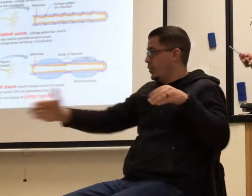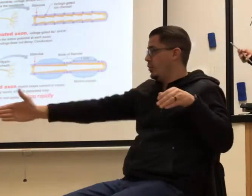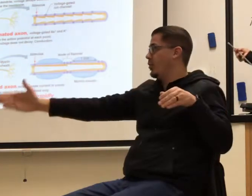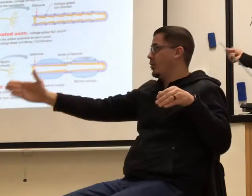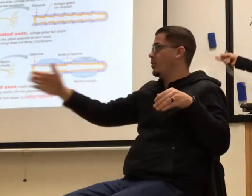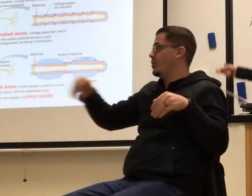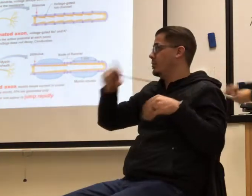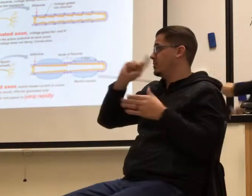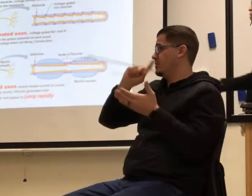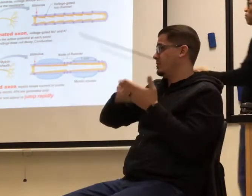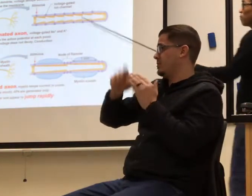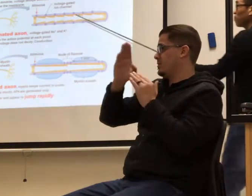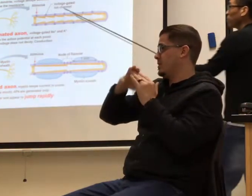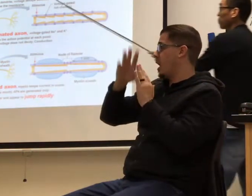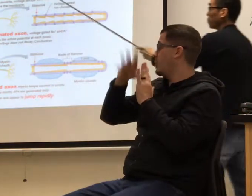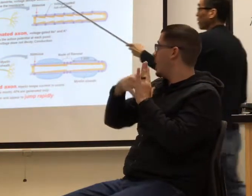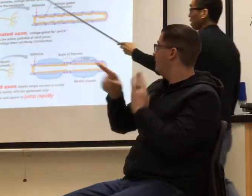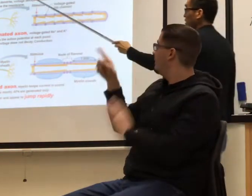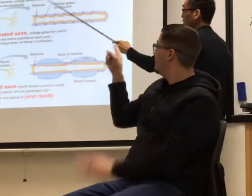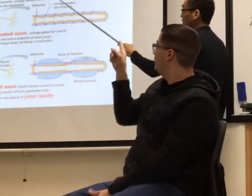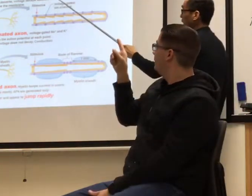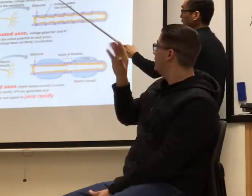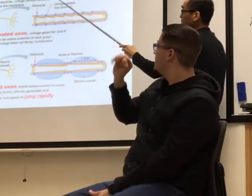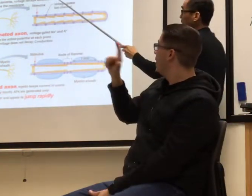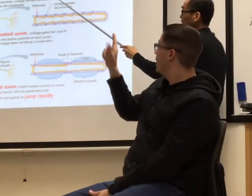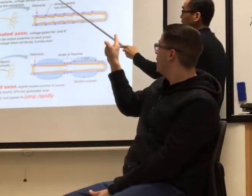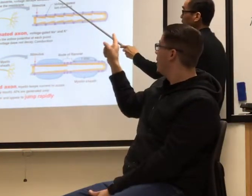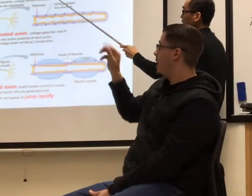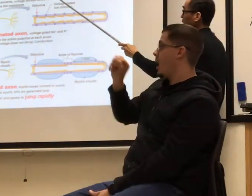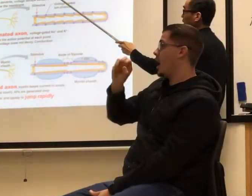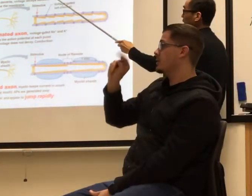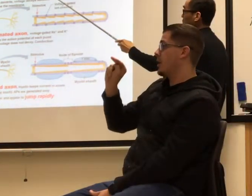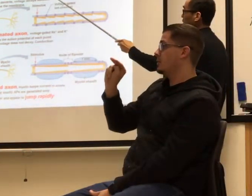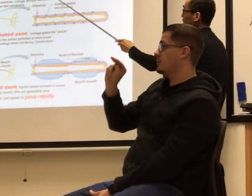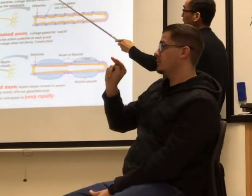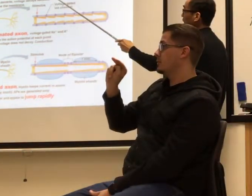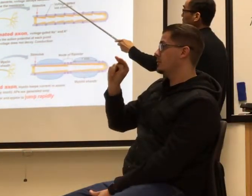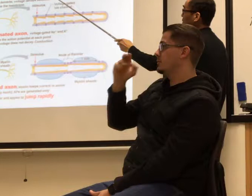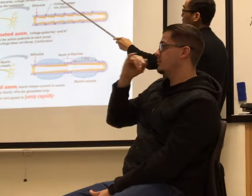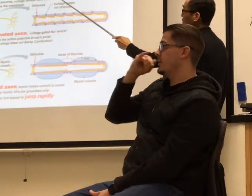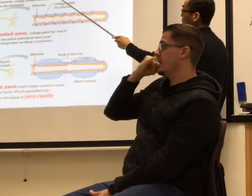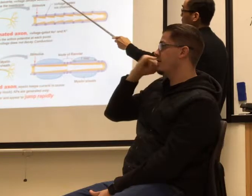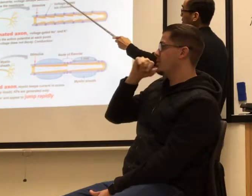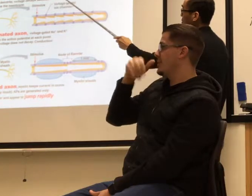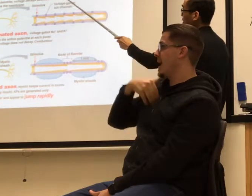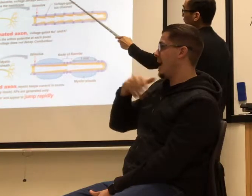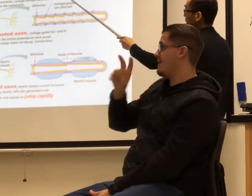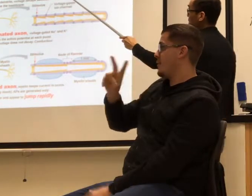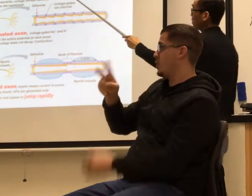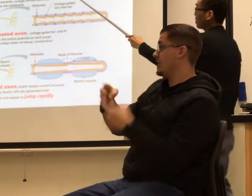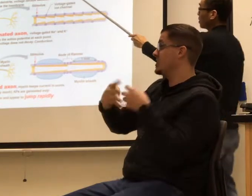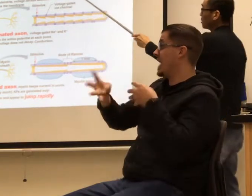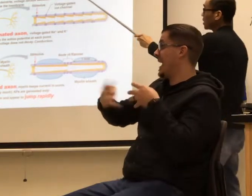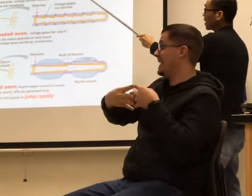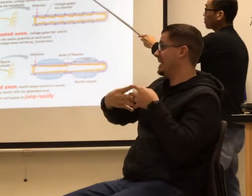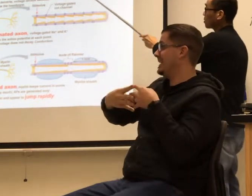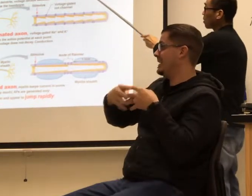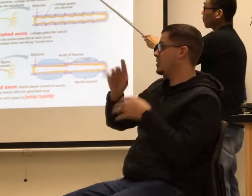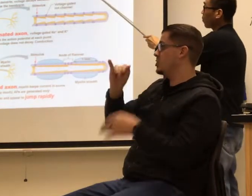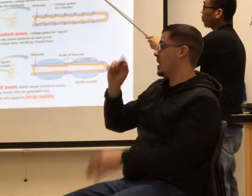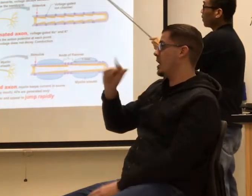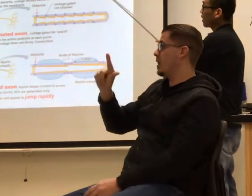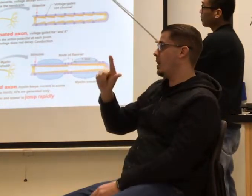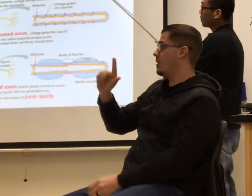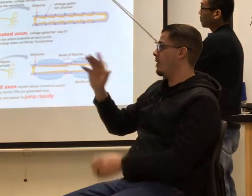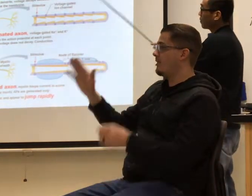here. You have a cell. Look at the axon. If you didn't have voltage-gated channels